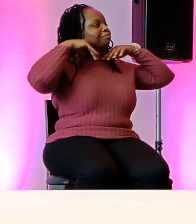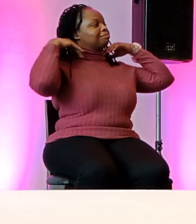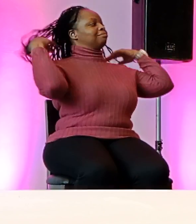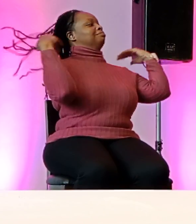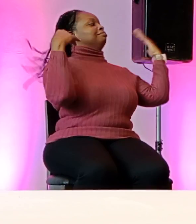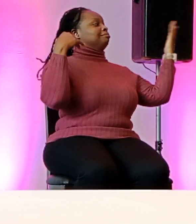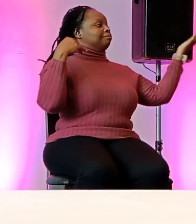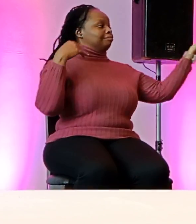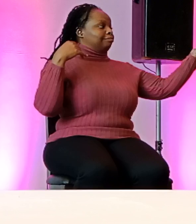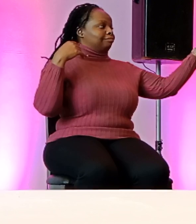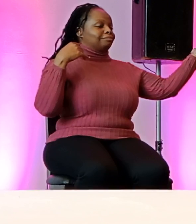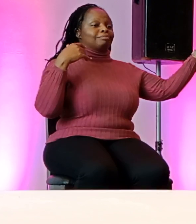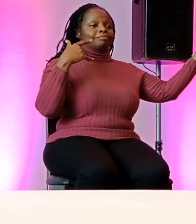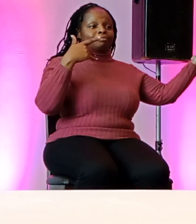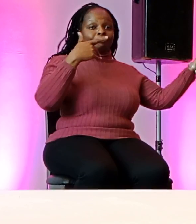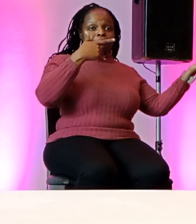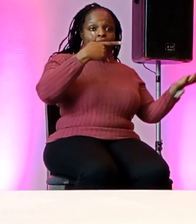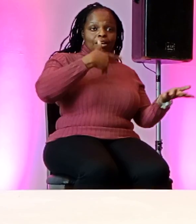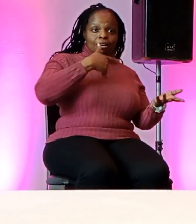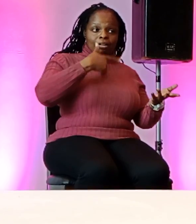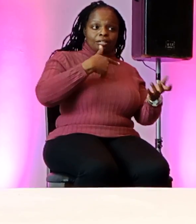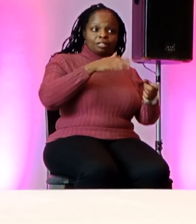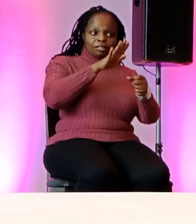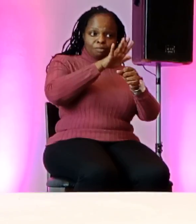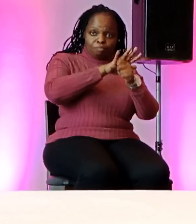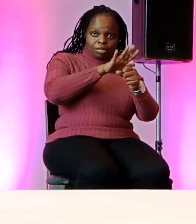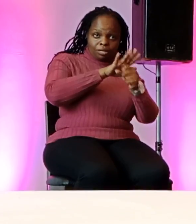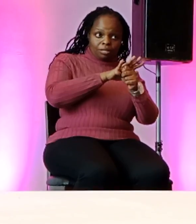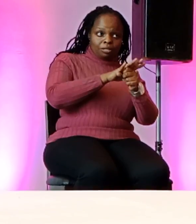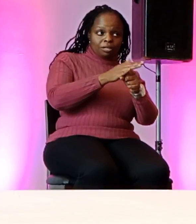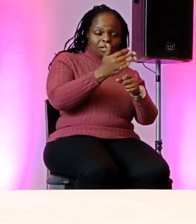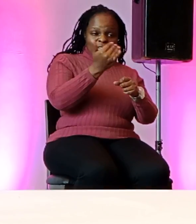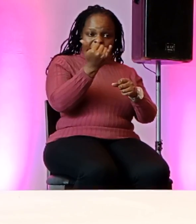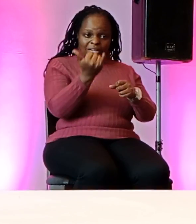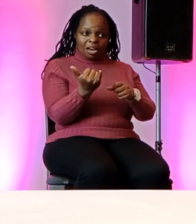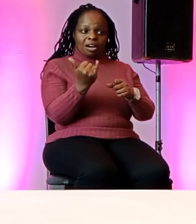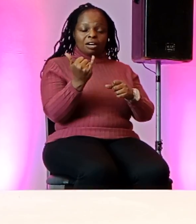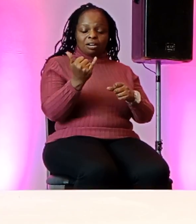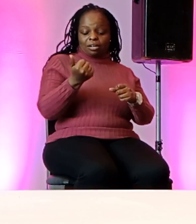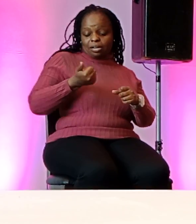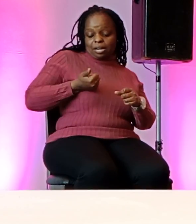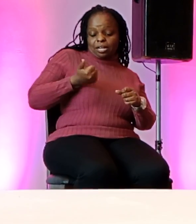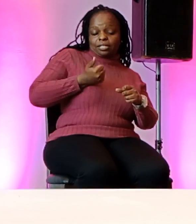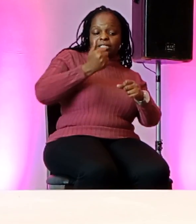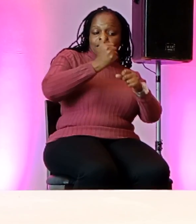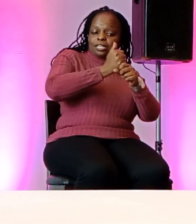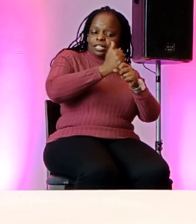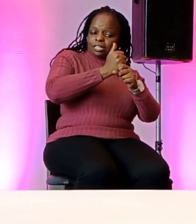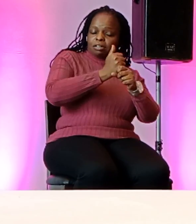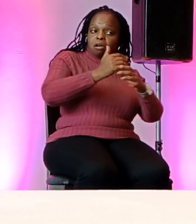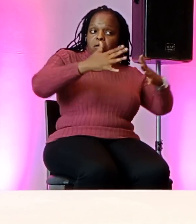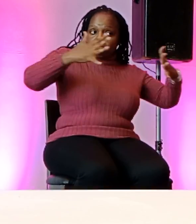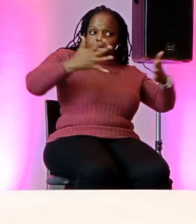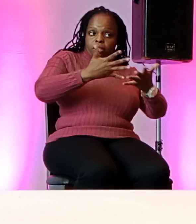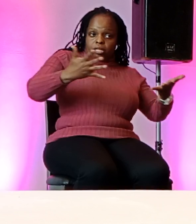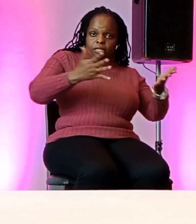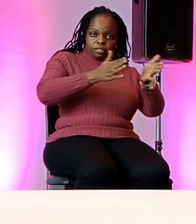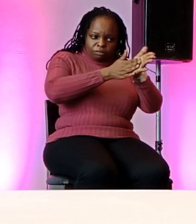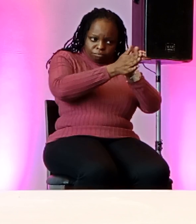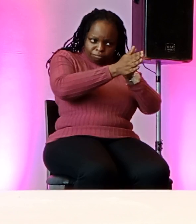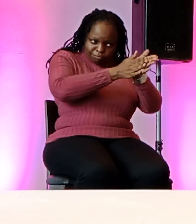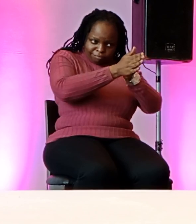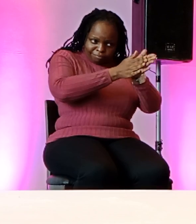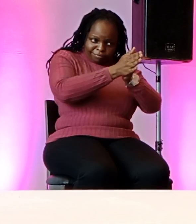Because there were so many young girls who did big things, who inspired so many of